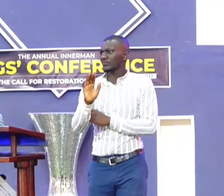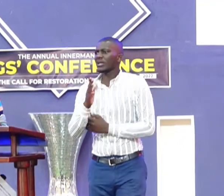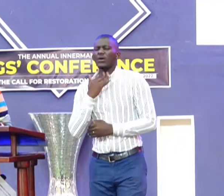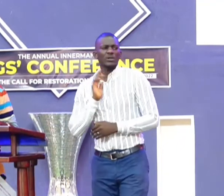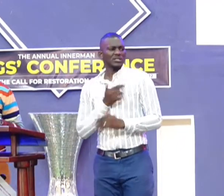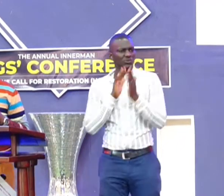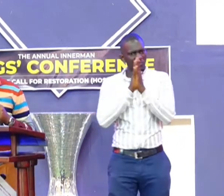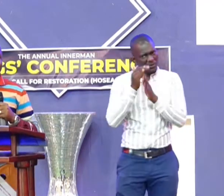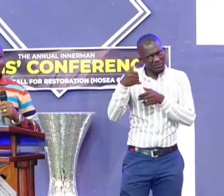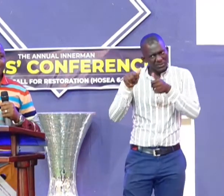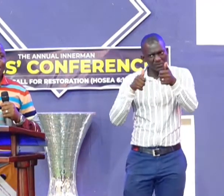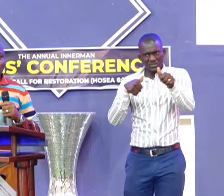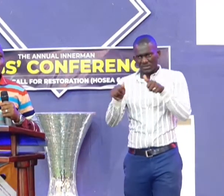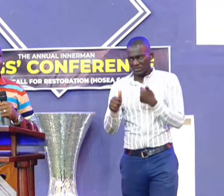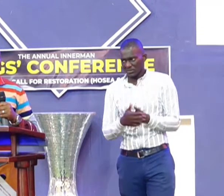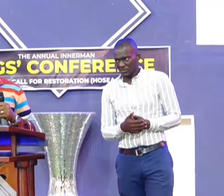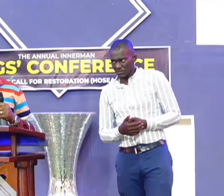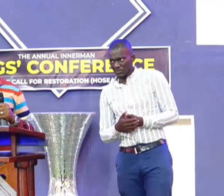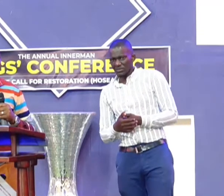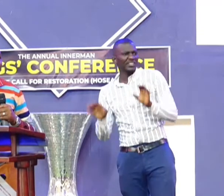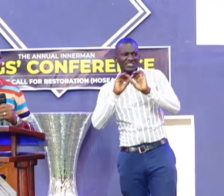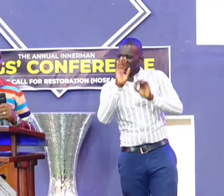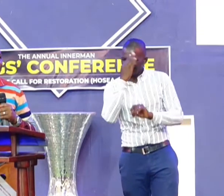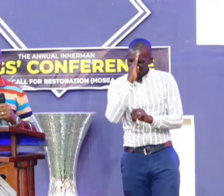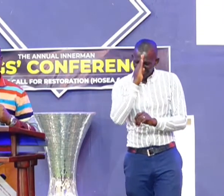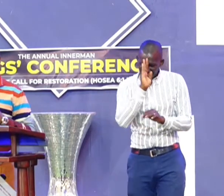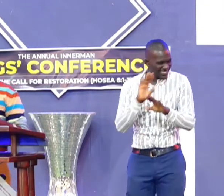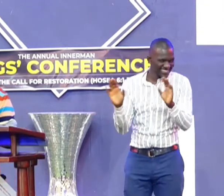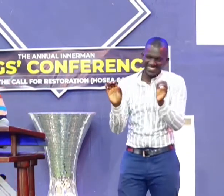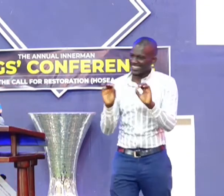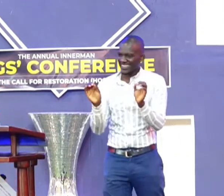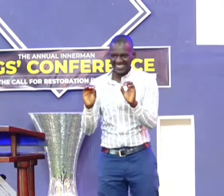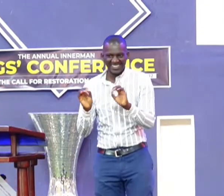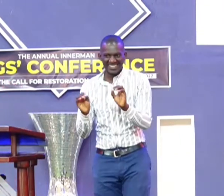I want us to pray for ourselves. There is no